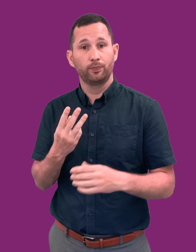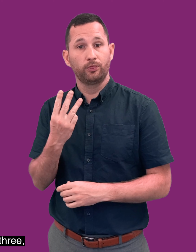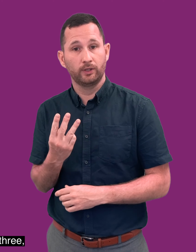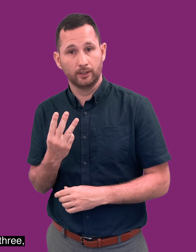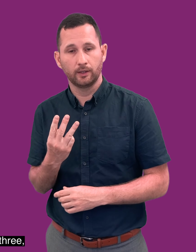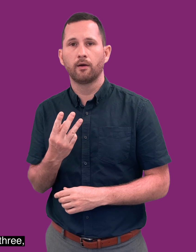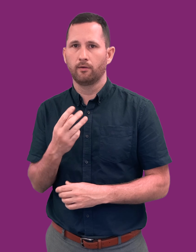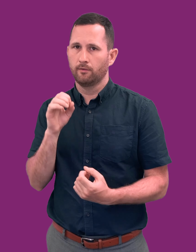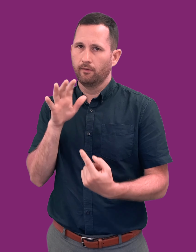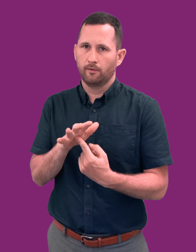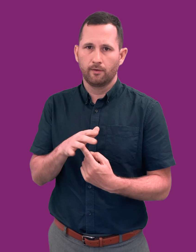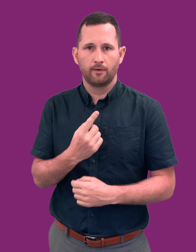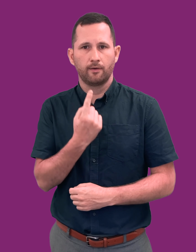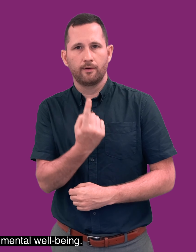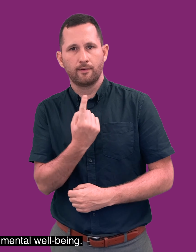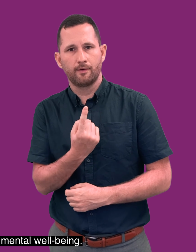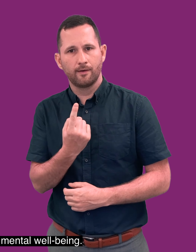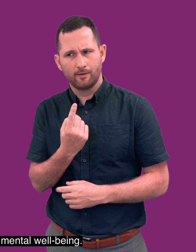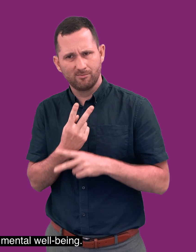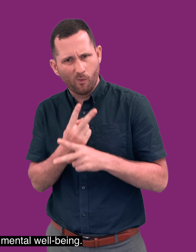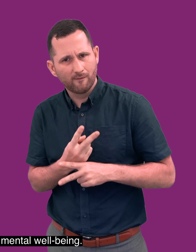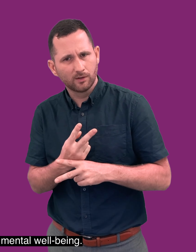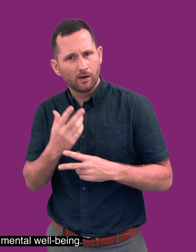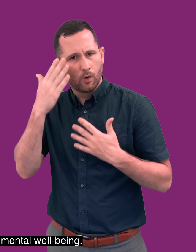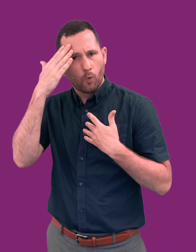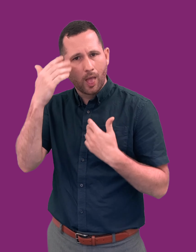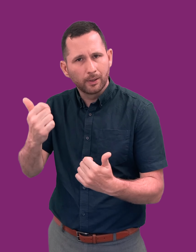Day 3. Looking after your mental well-being.